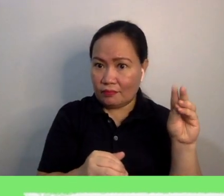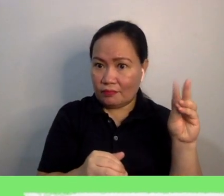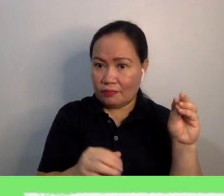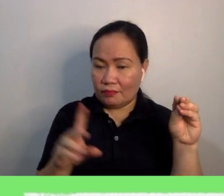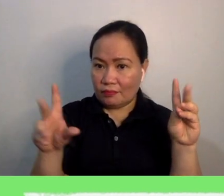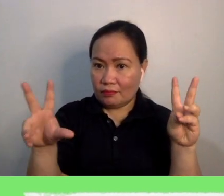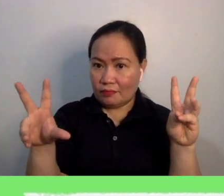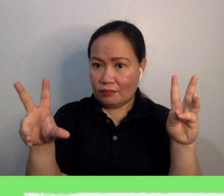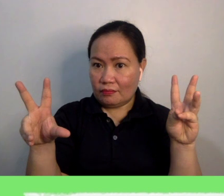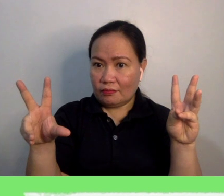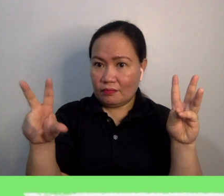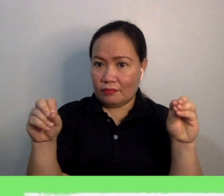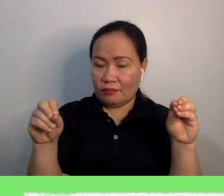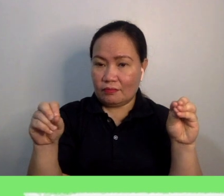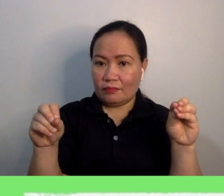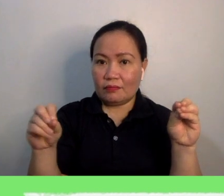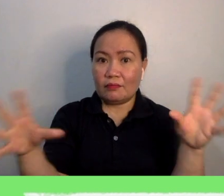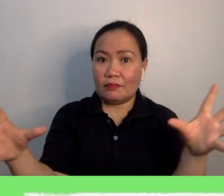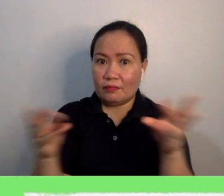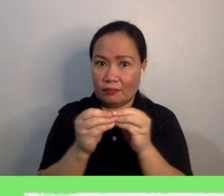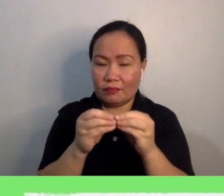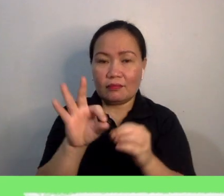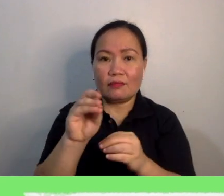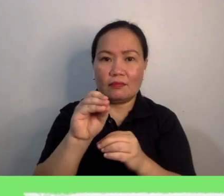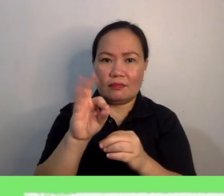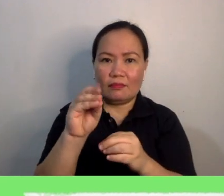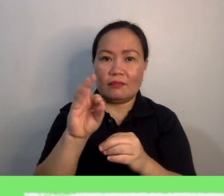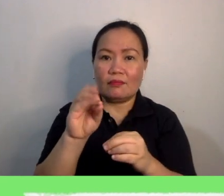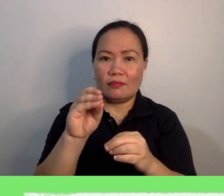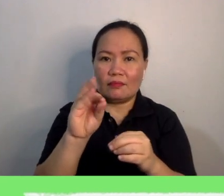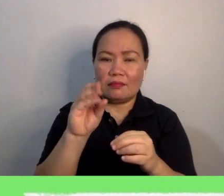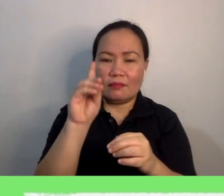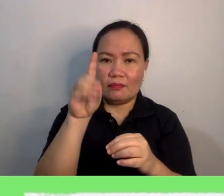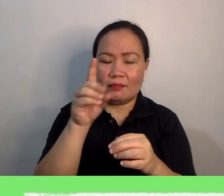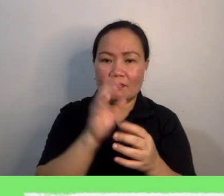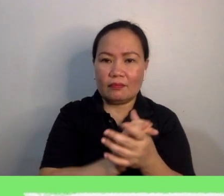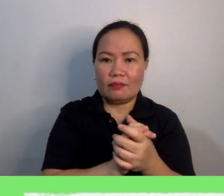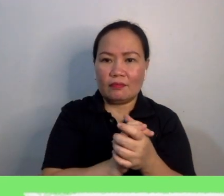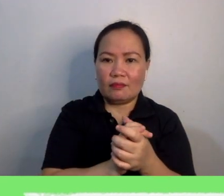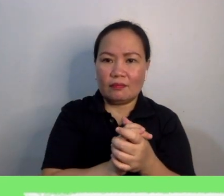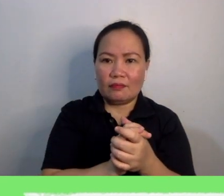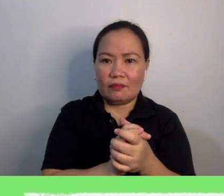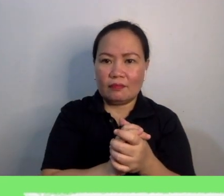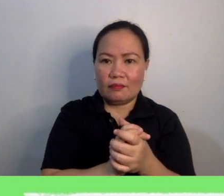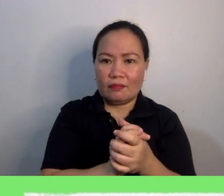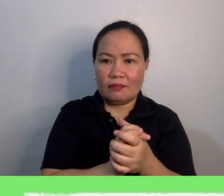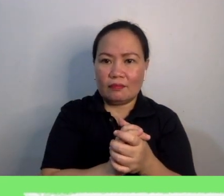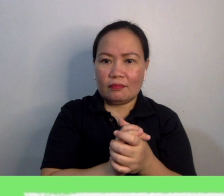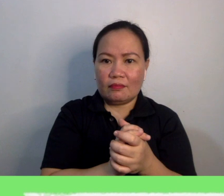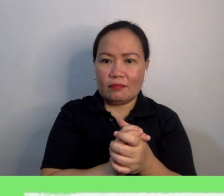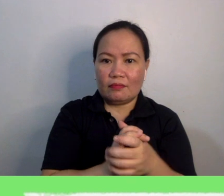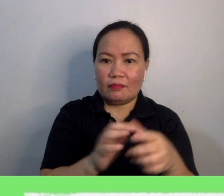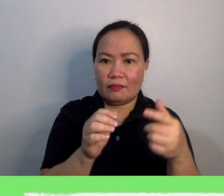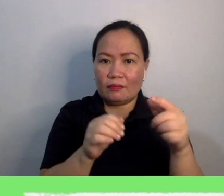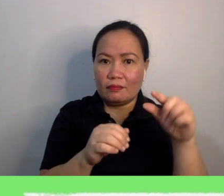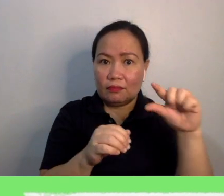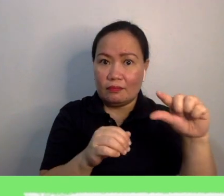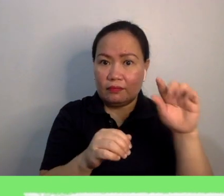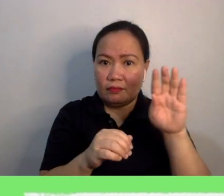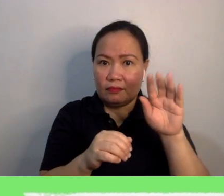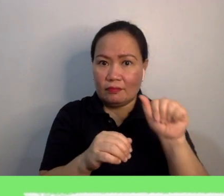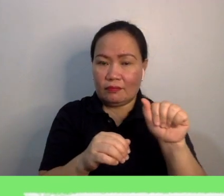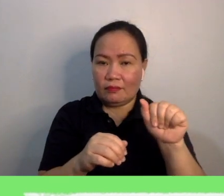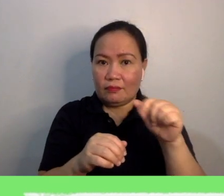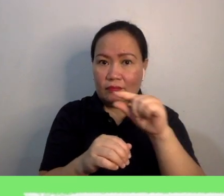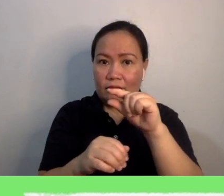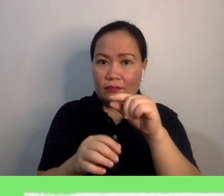90. So, therefore, this is also an example of complementary angles. Okay. Now, so, angle A and angle